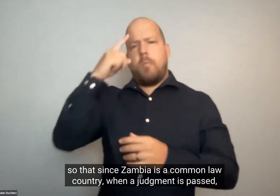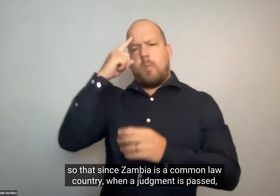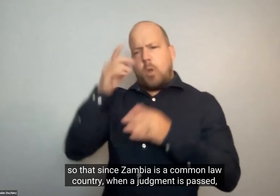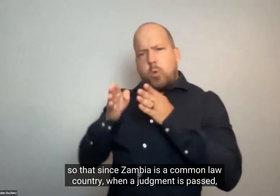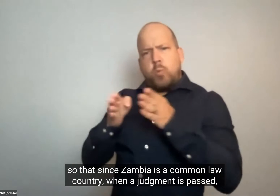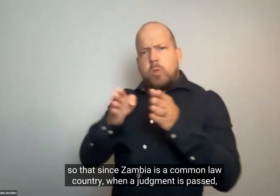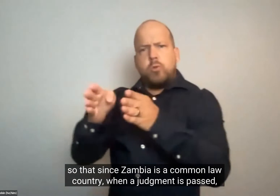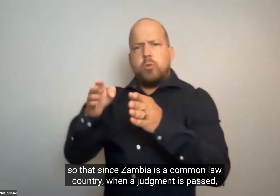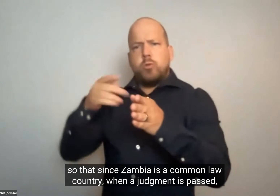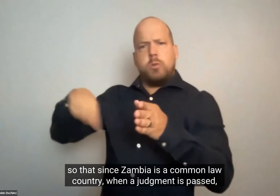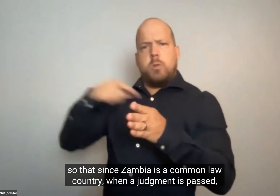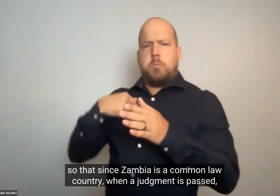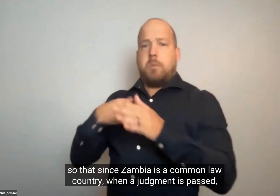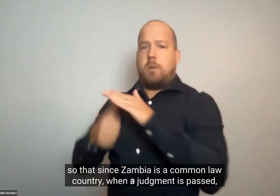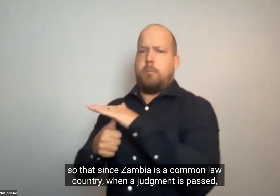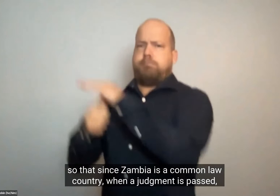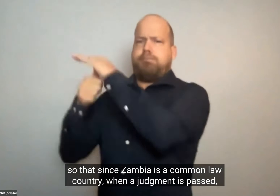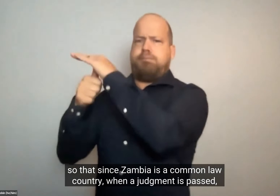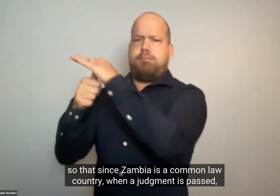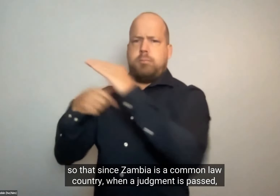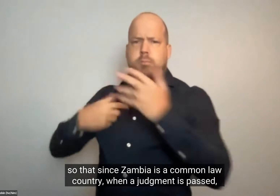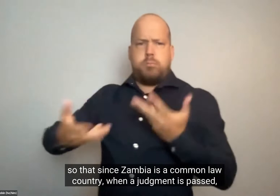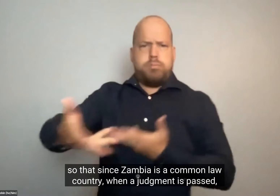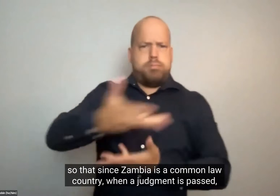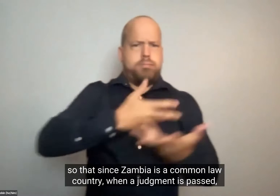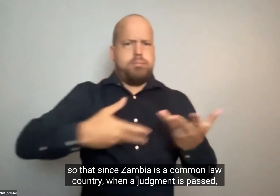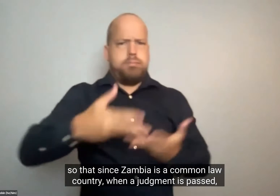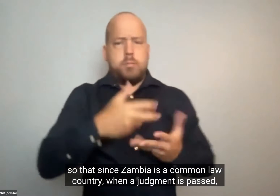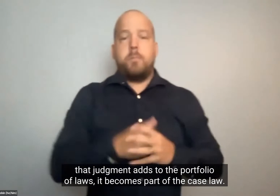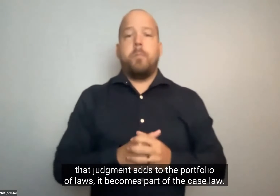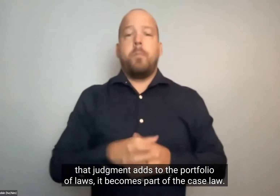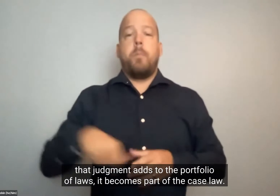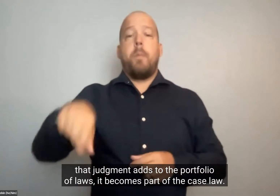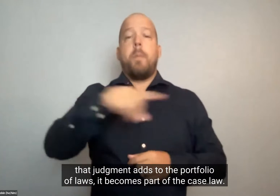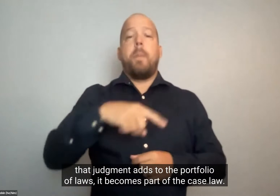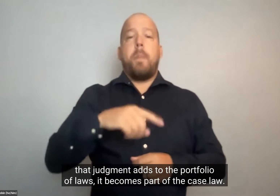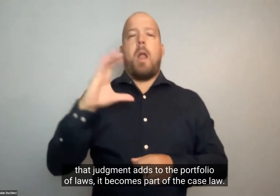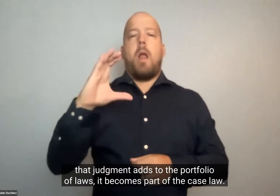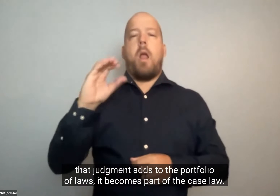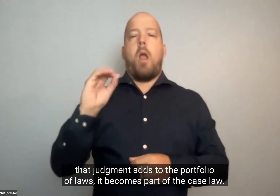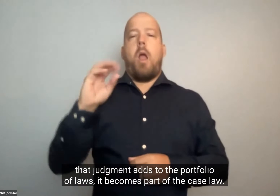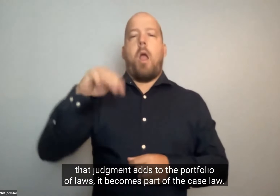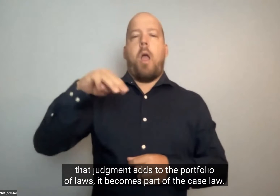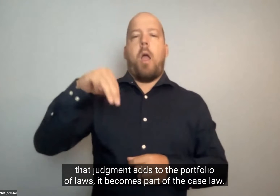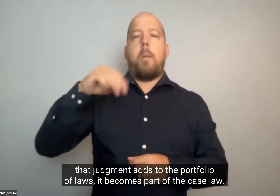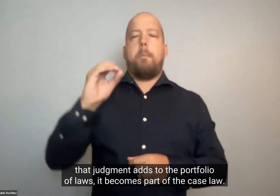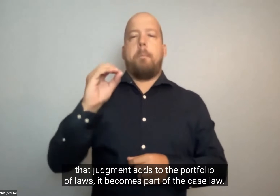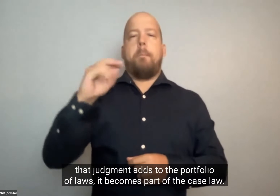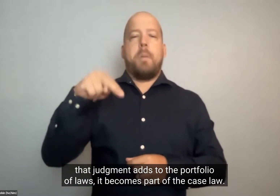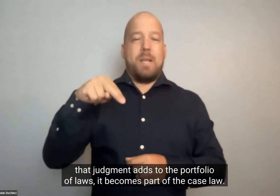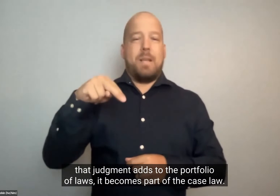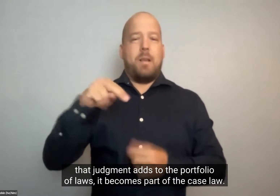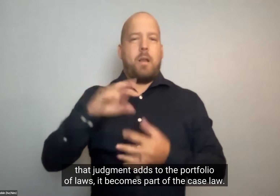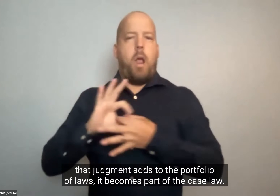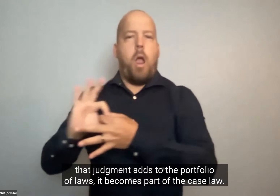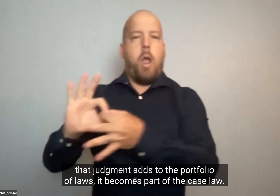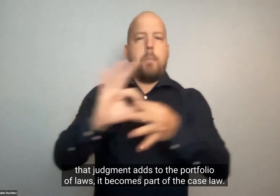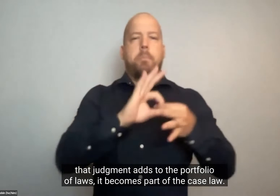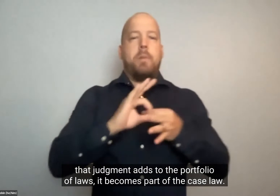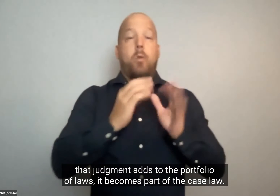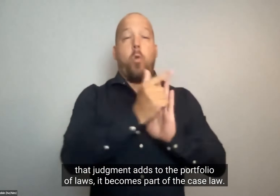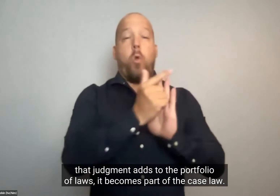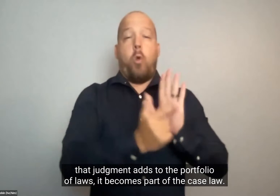law country, when a judgment is passed, that judgment adds to the portfolio